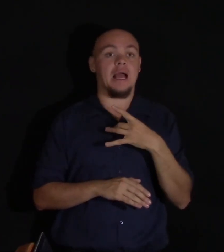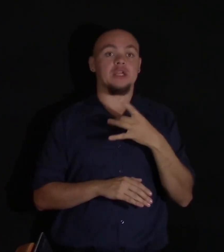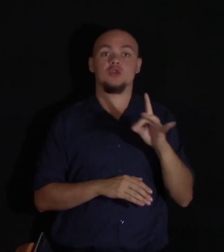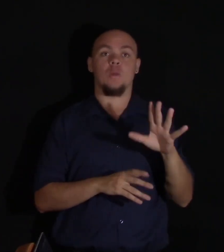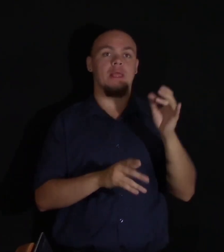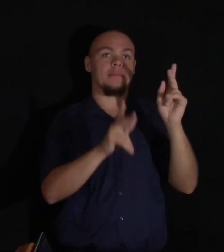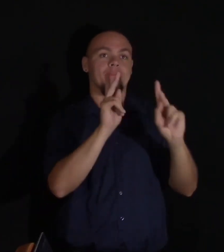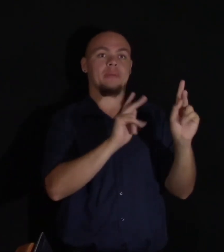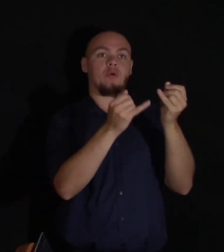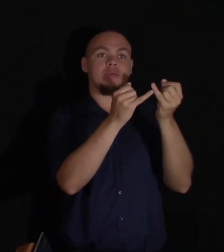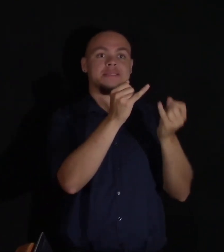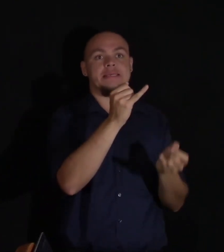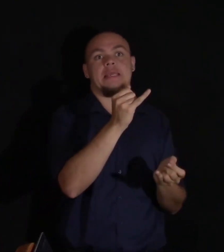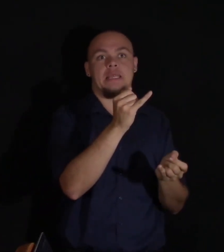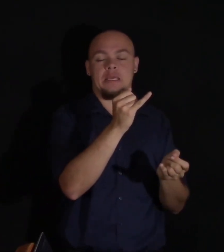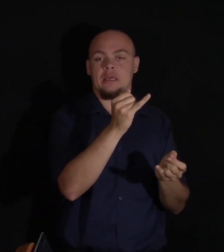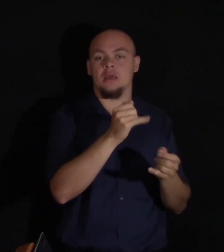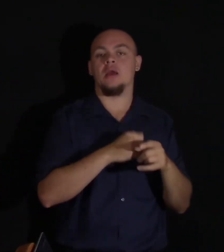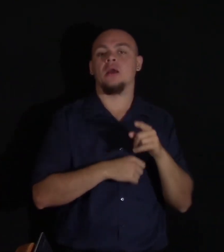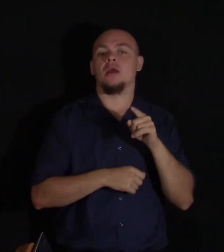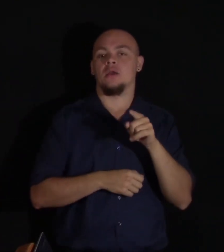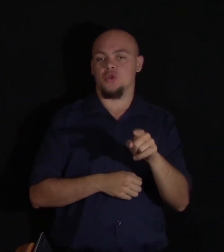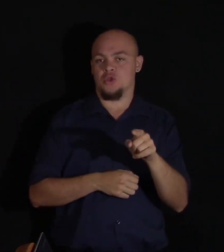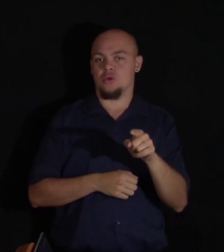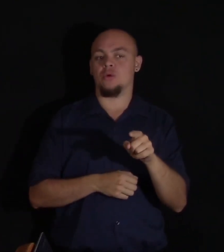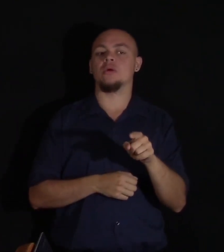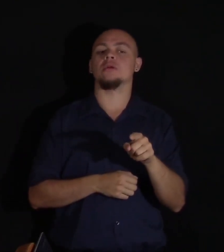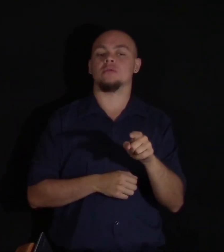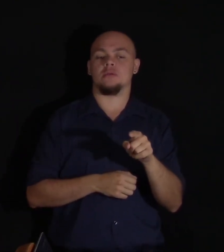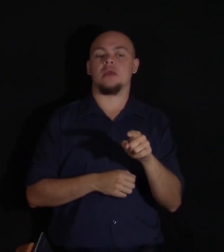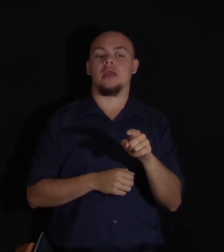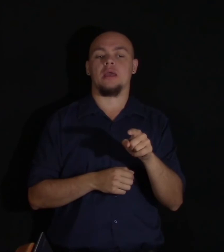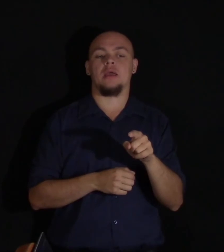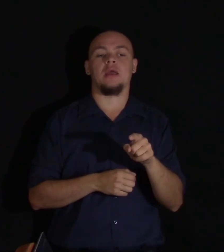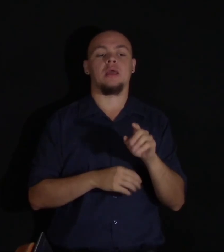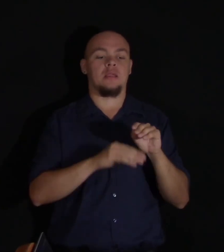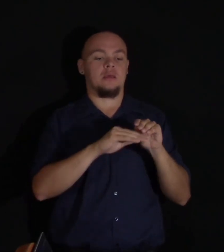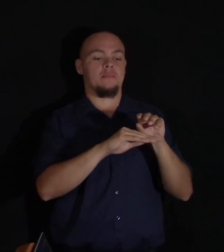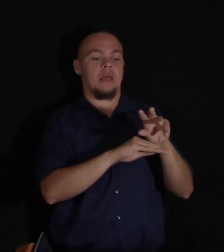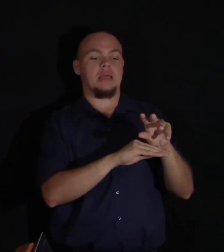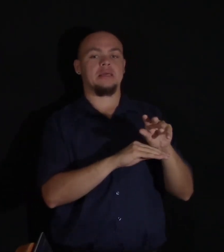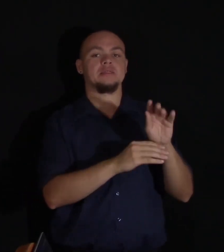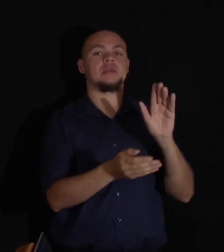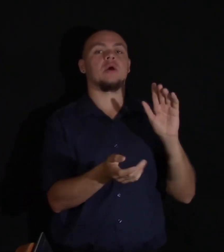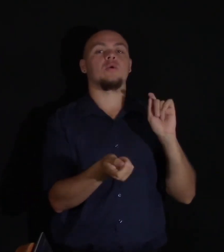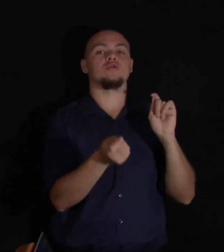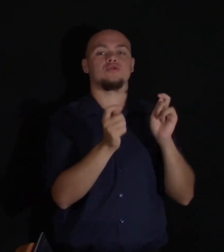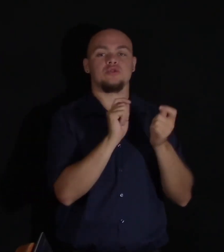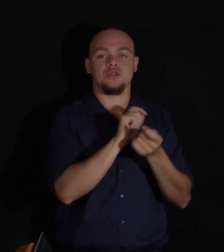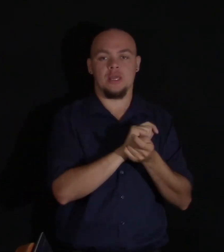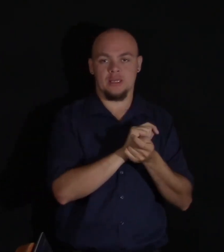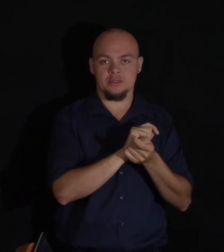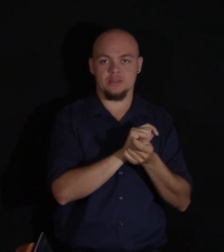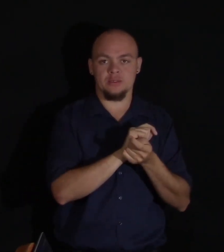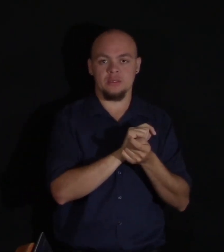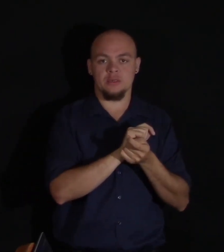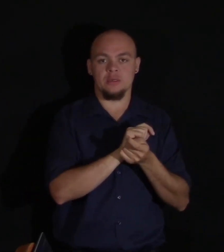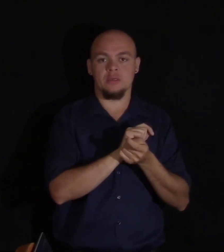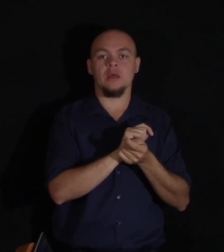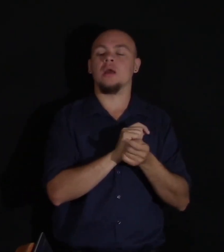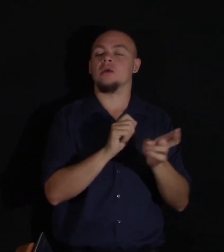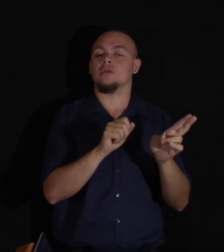persons, then you can reduce this bias by formulating an intention. In the